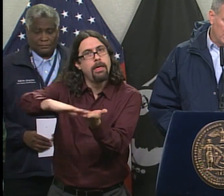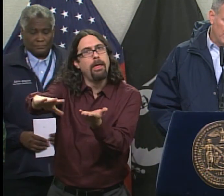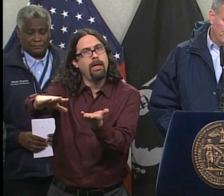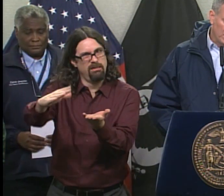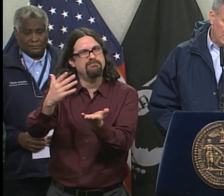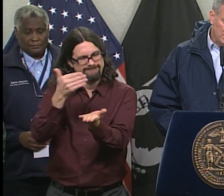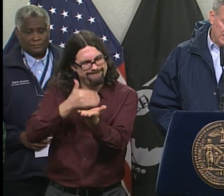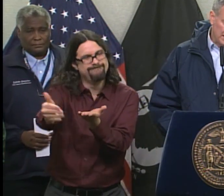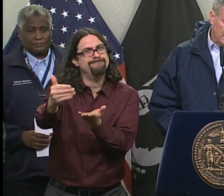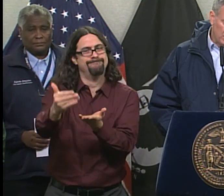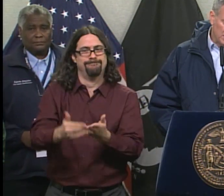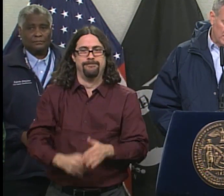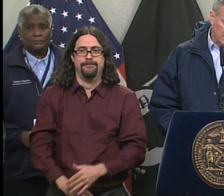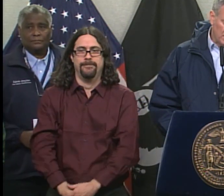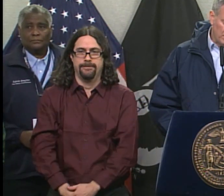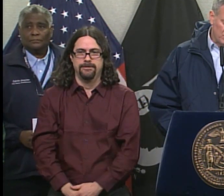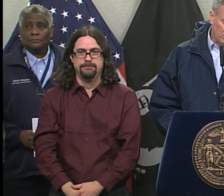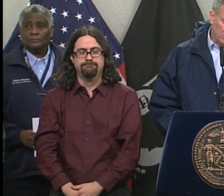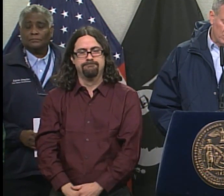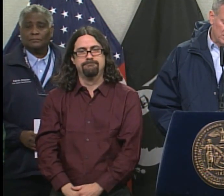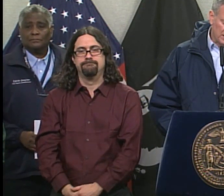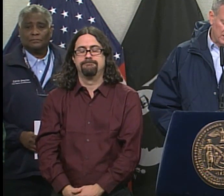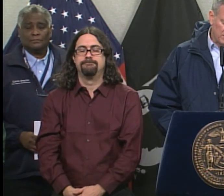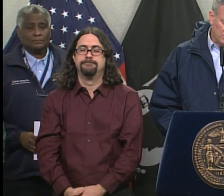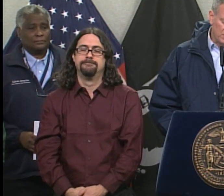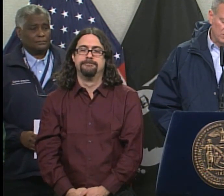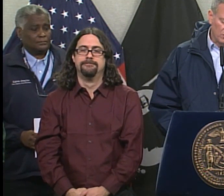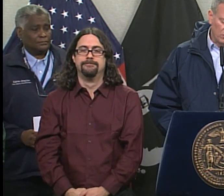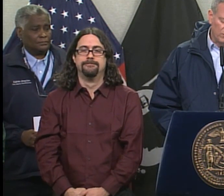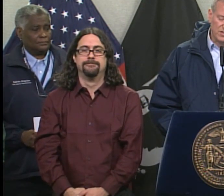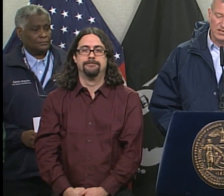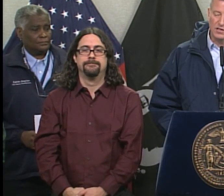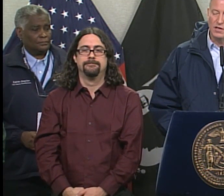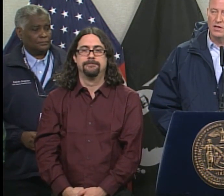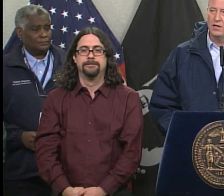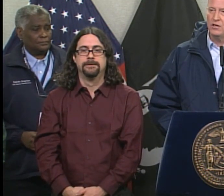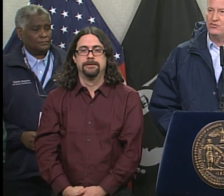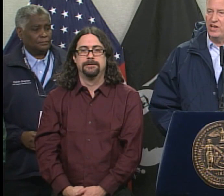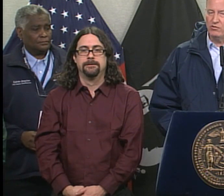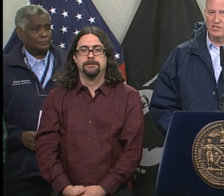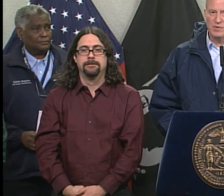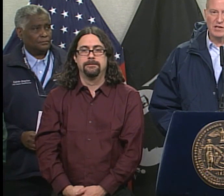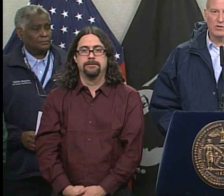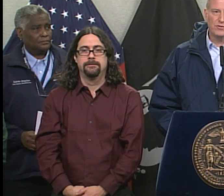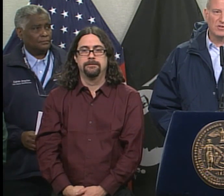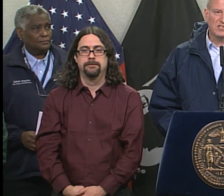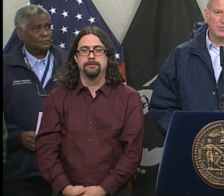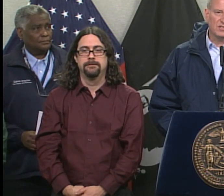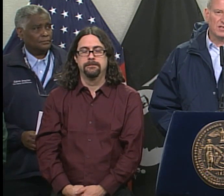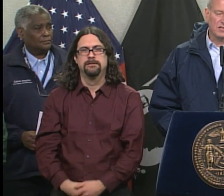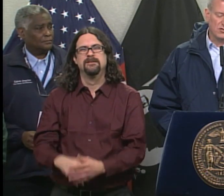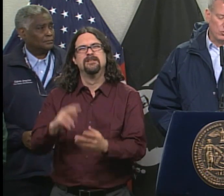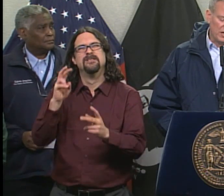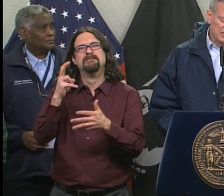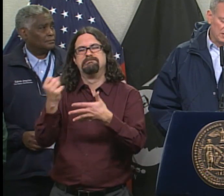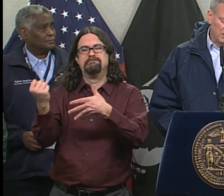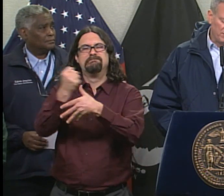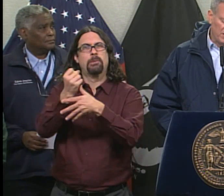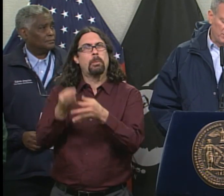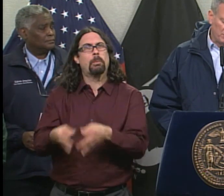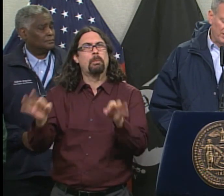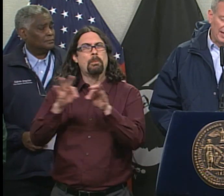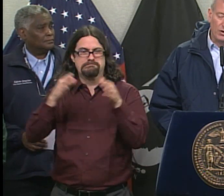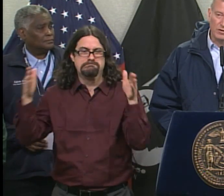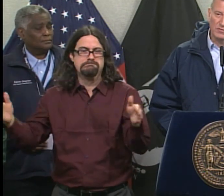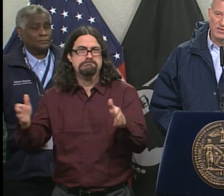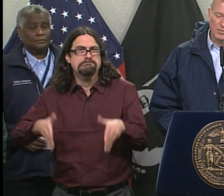was. On secondaries, I think they've been strong. Secondary streets all over the city. Generally speaking, with a few exceptions, at least twice they've